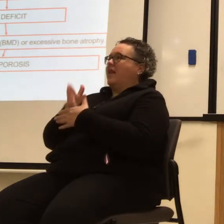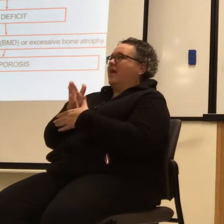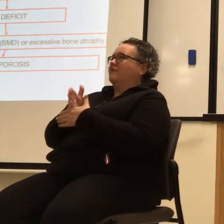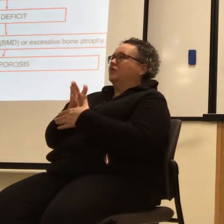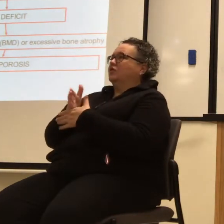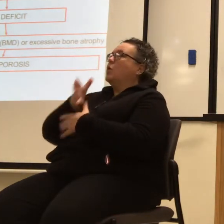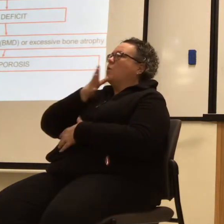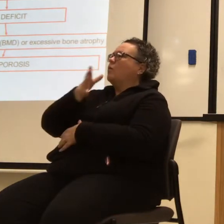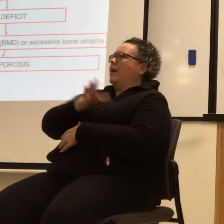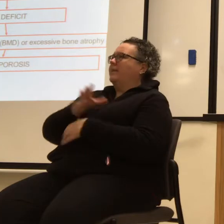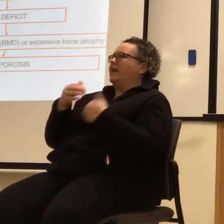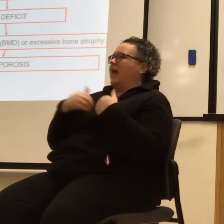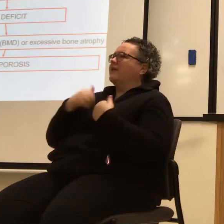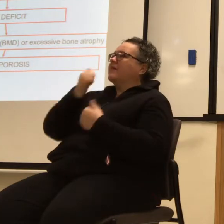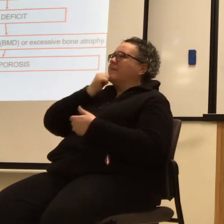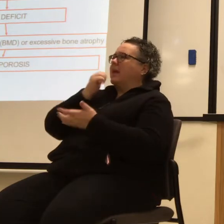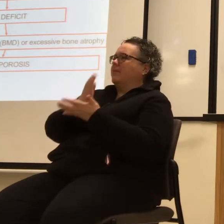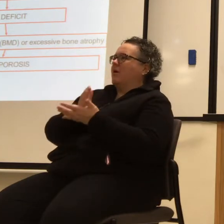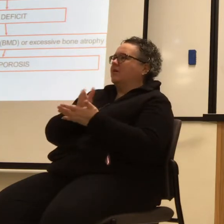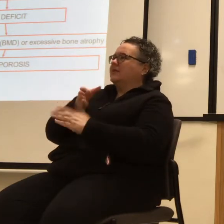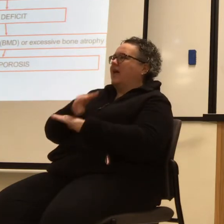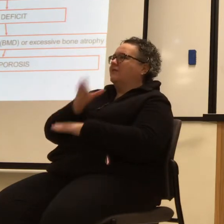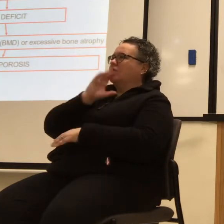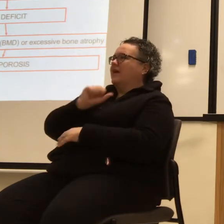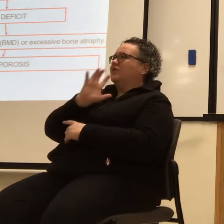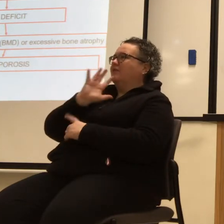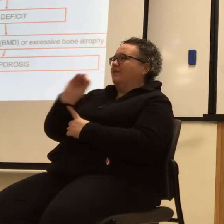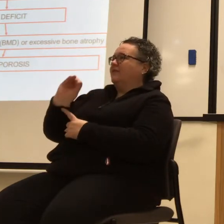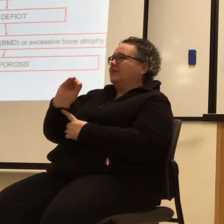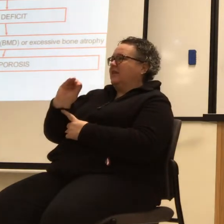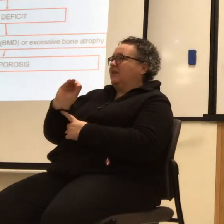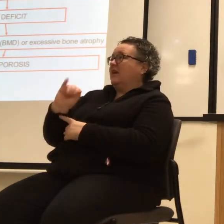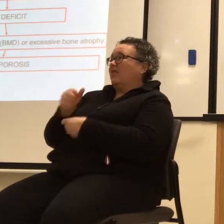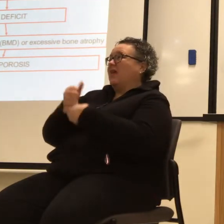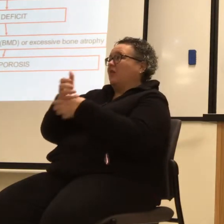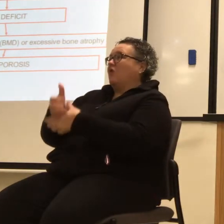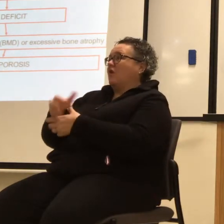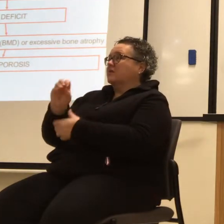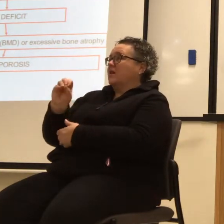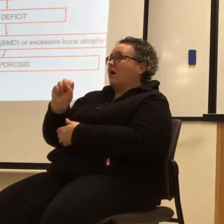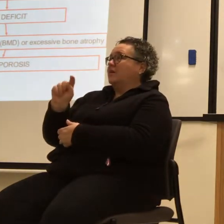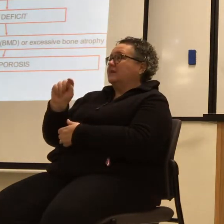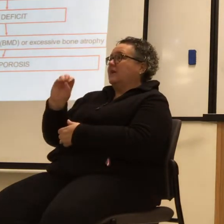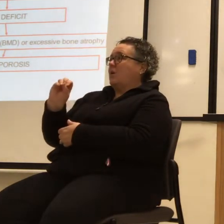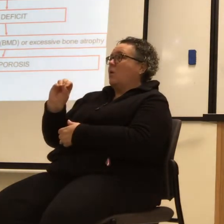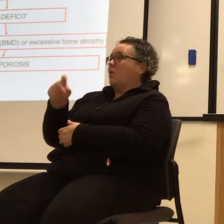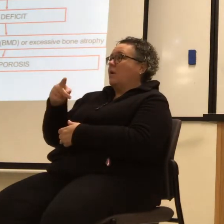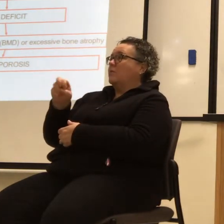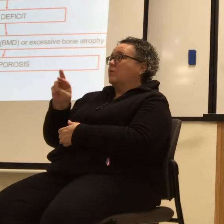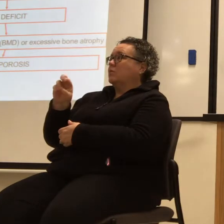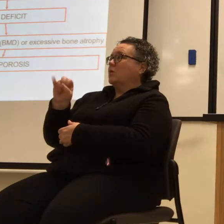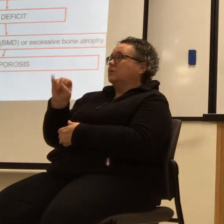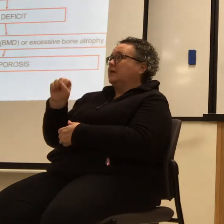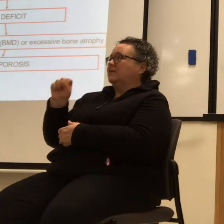average, women have menopause after 50, and that causes osteoporosis. So I think the female gender is chosen